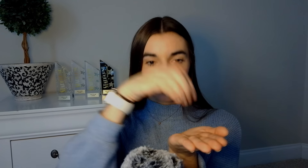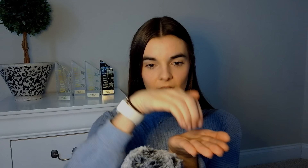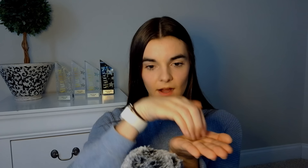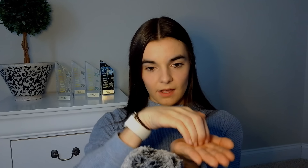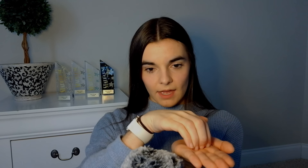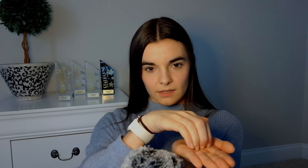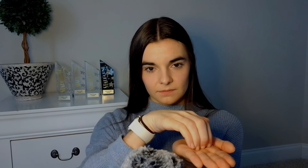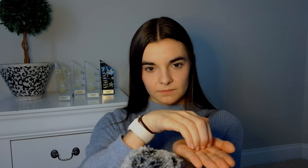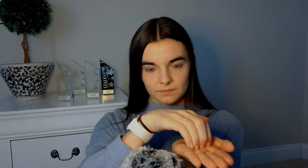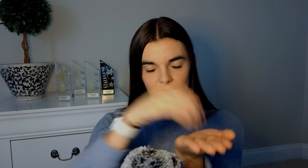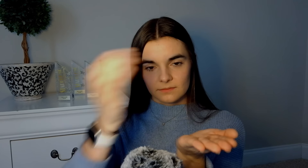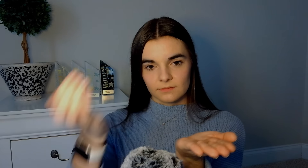again,